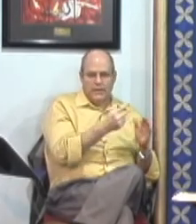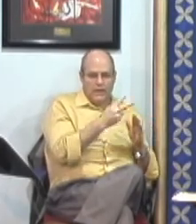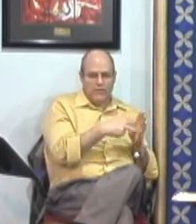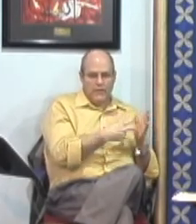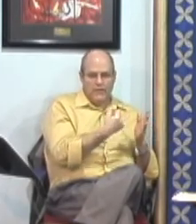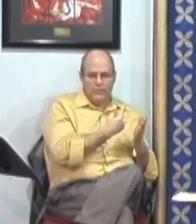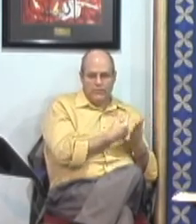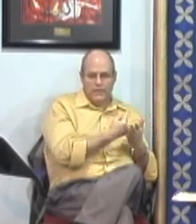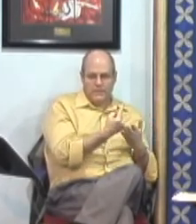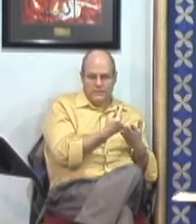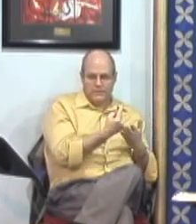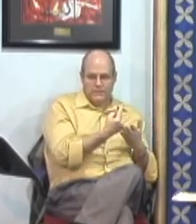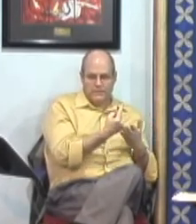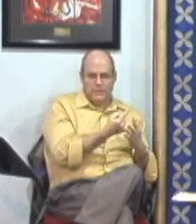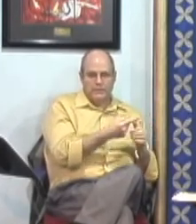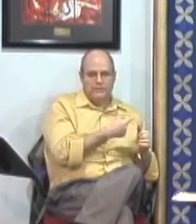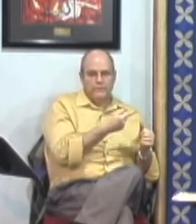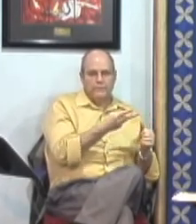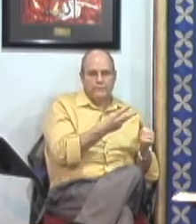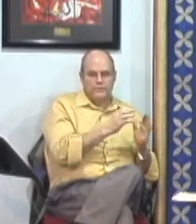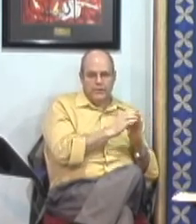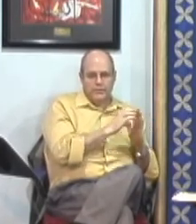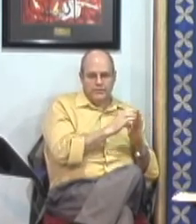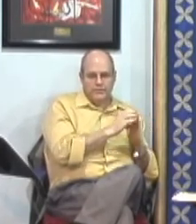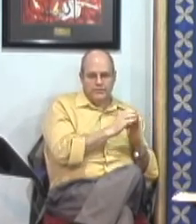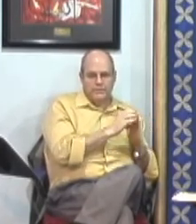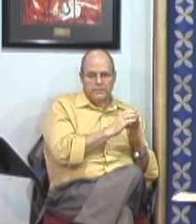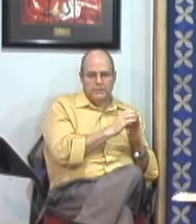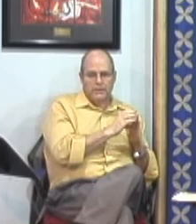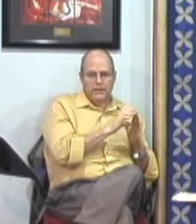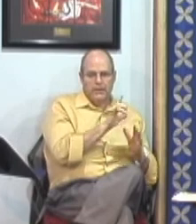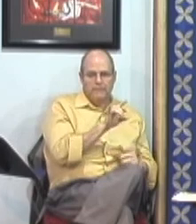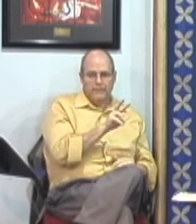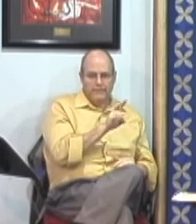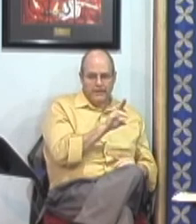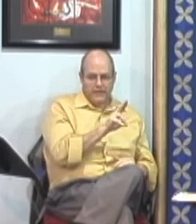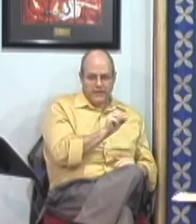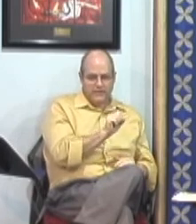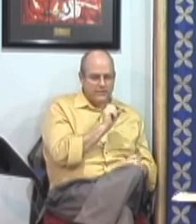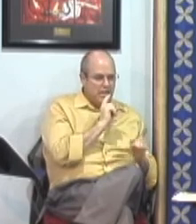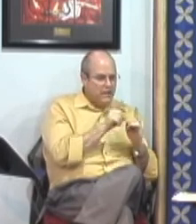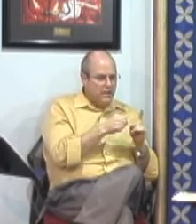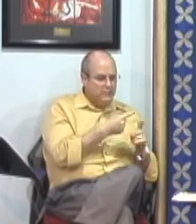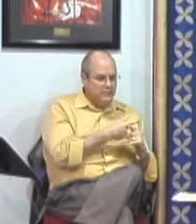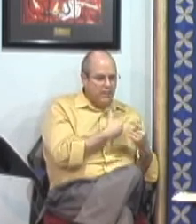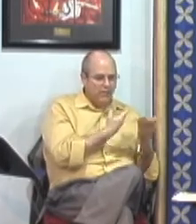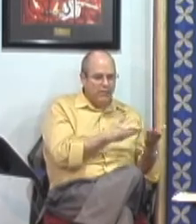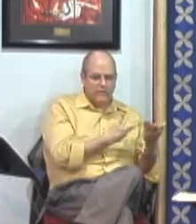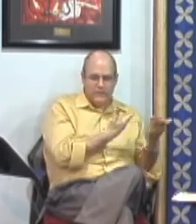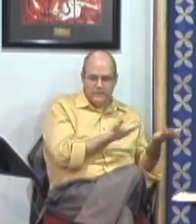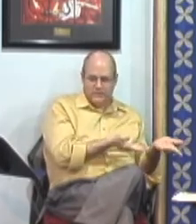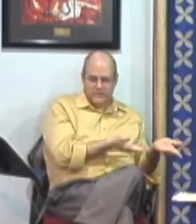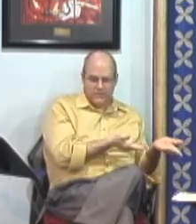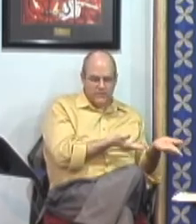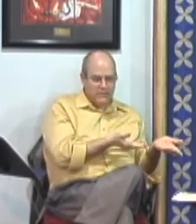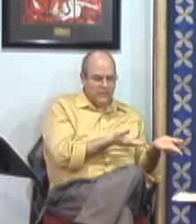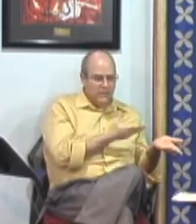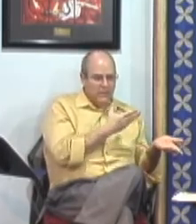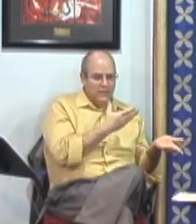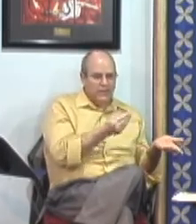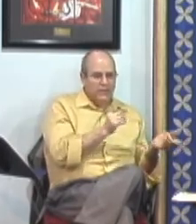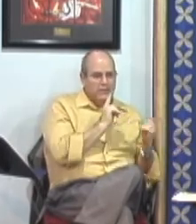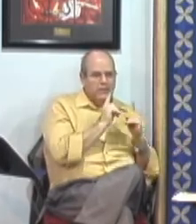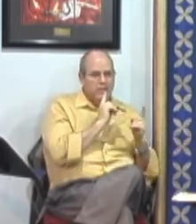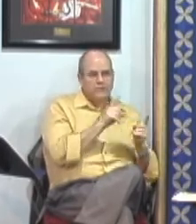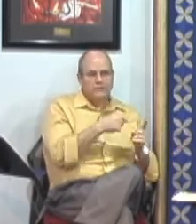this week, in the first few chapters of Leviticus, it talks about offerings. And it